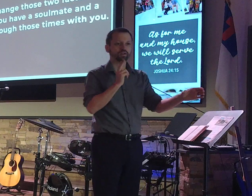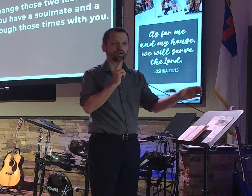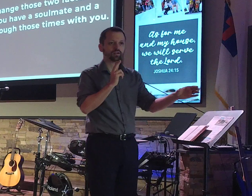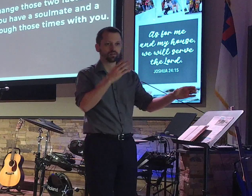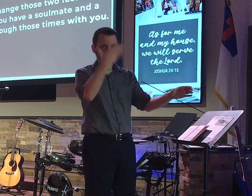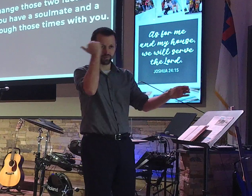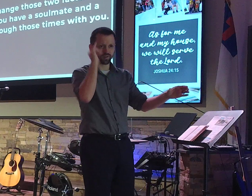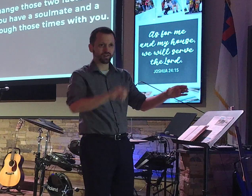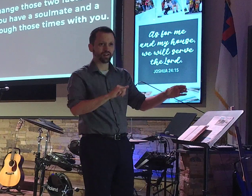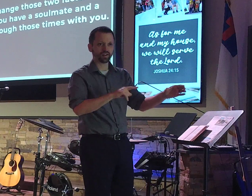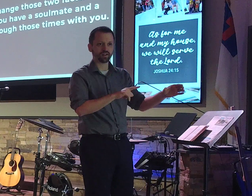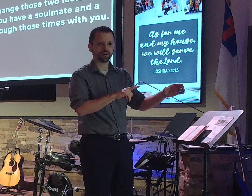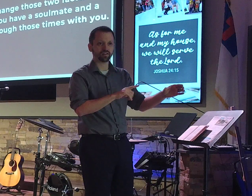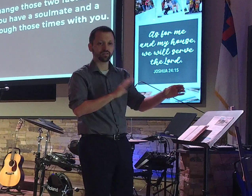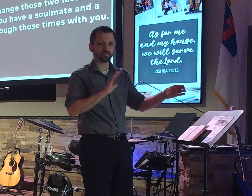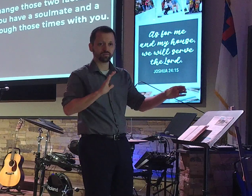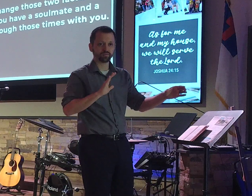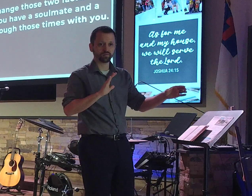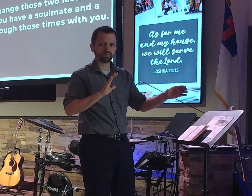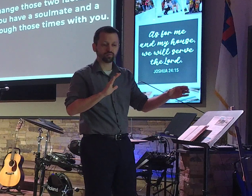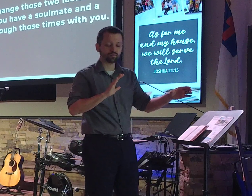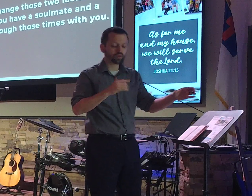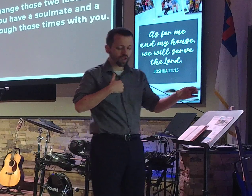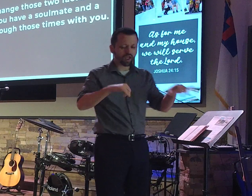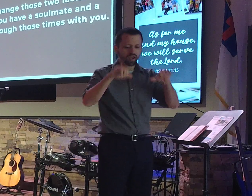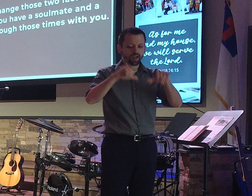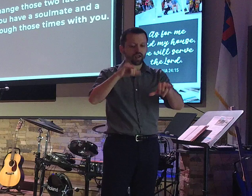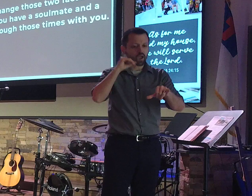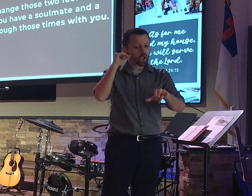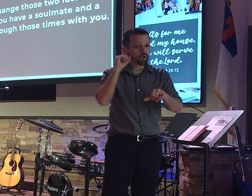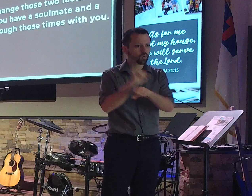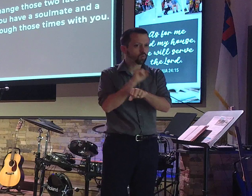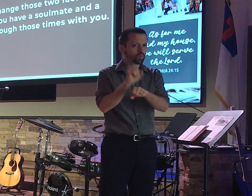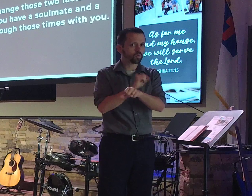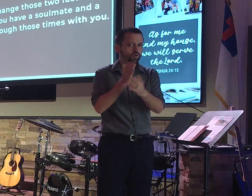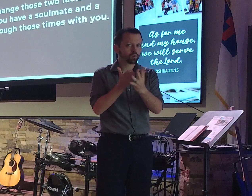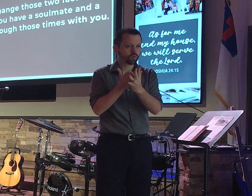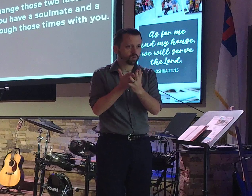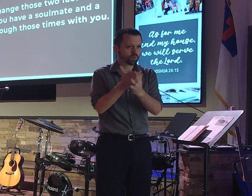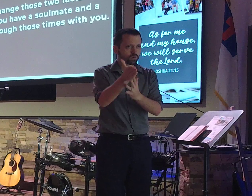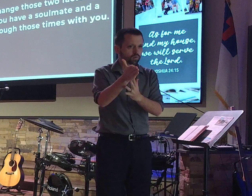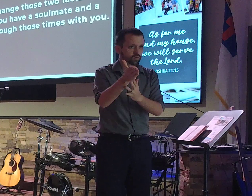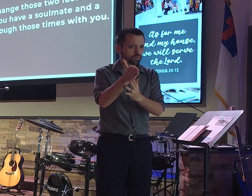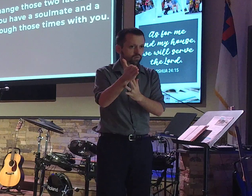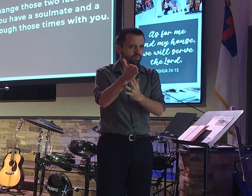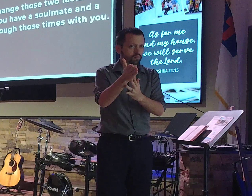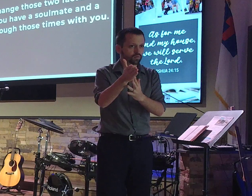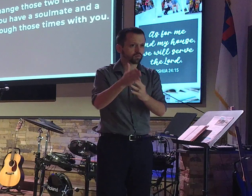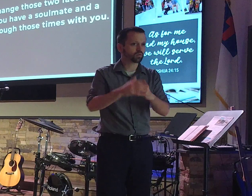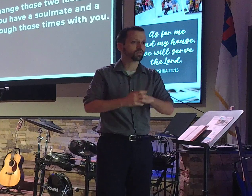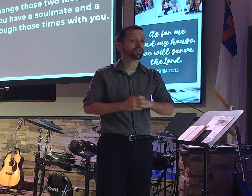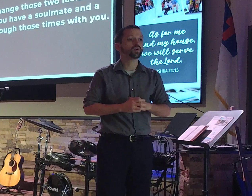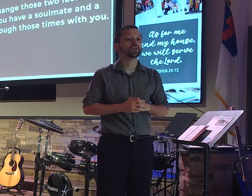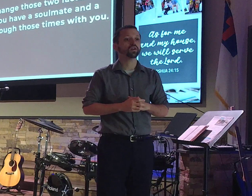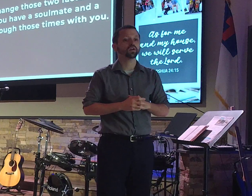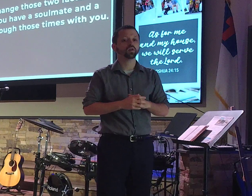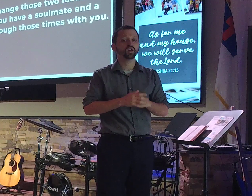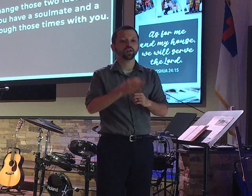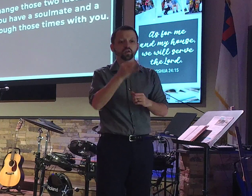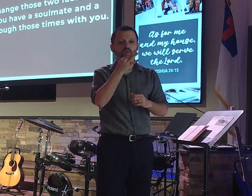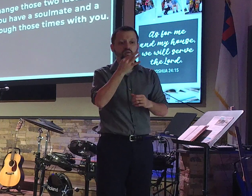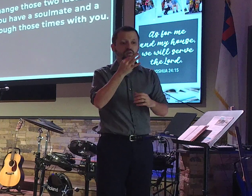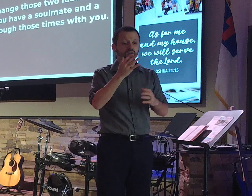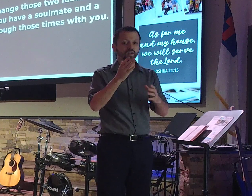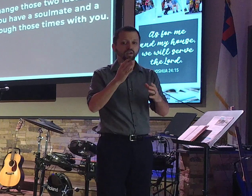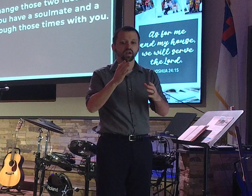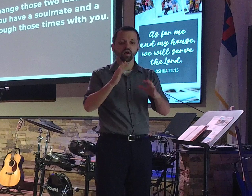forget that. And so I stayed home, and so we worked through that. Soon, in our extended family, it was turned